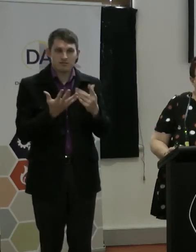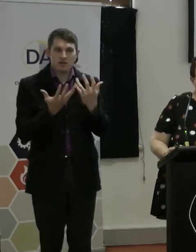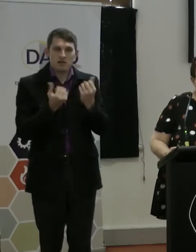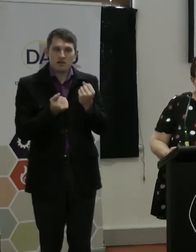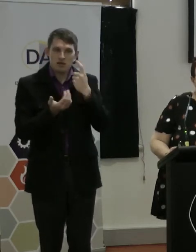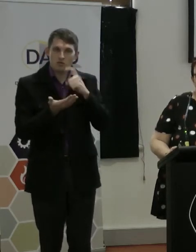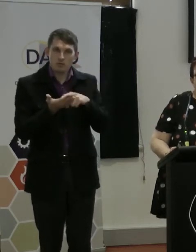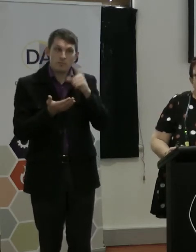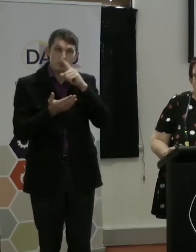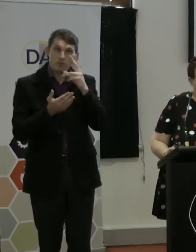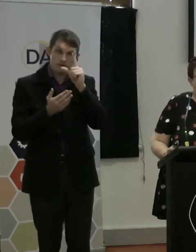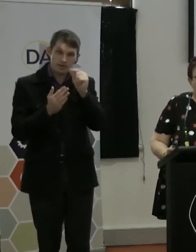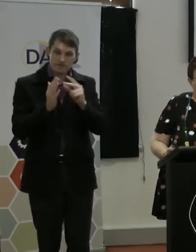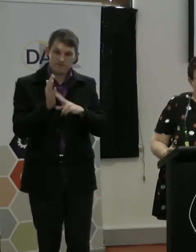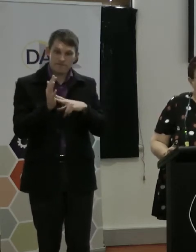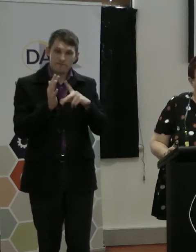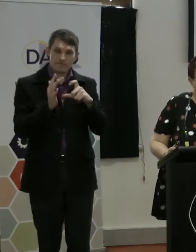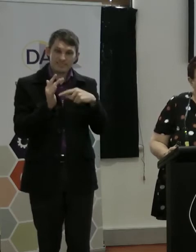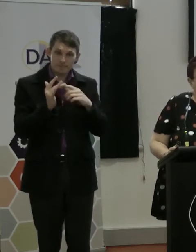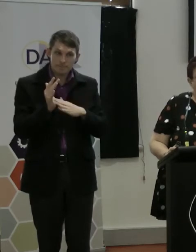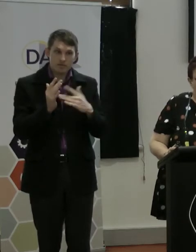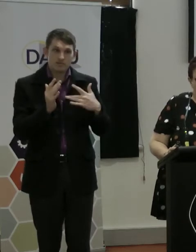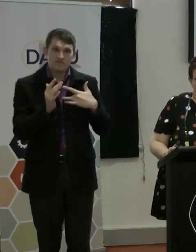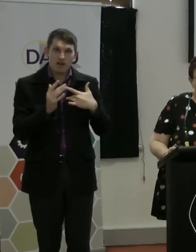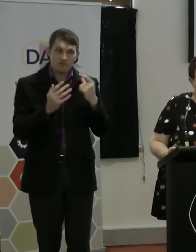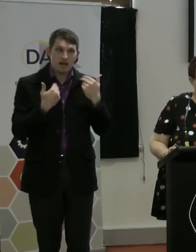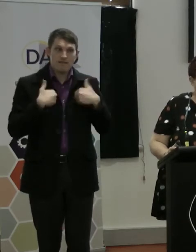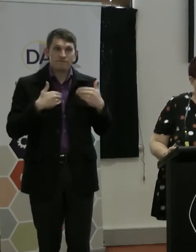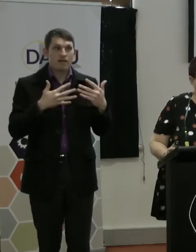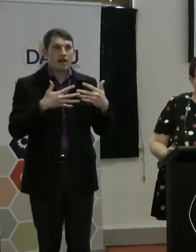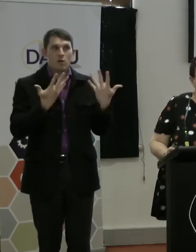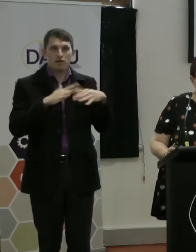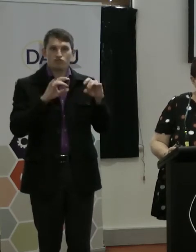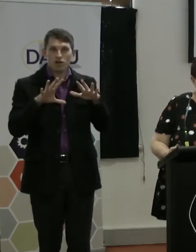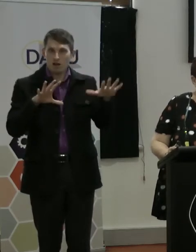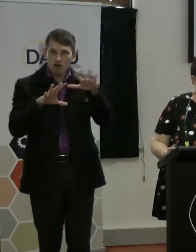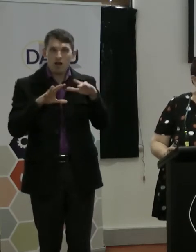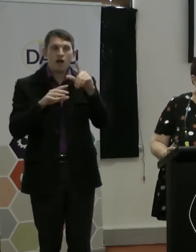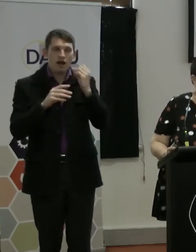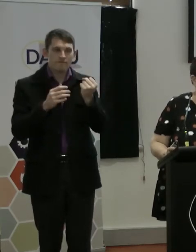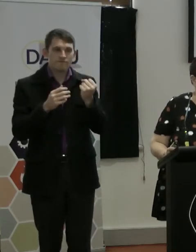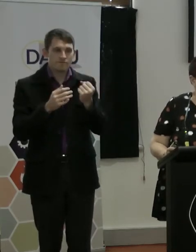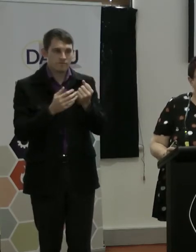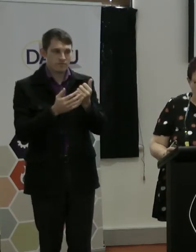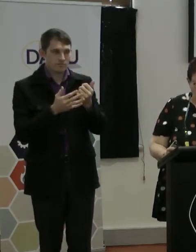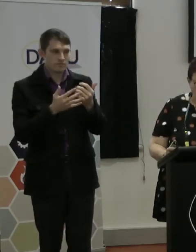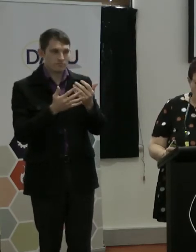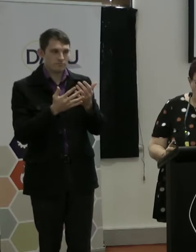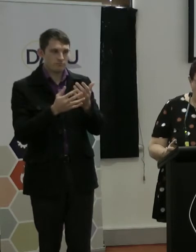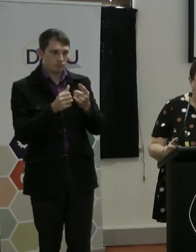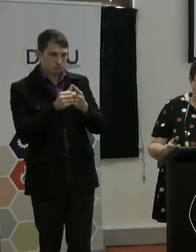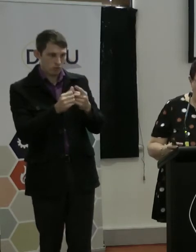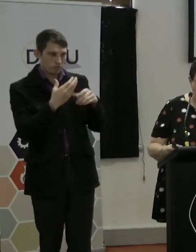and survivors anywhere, and it's important that there is an active response to supporting